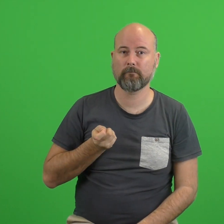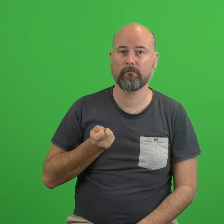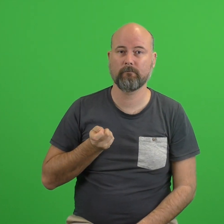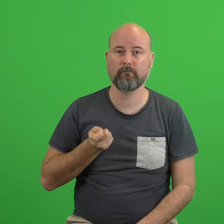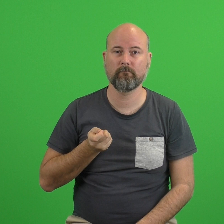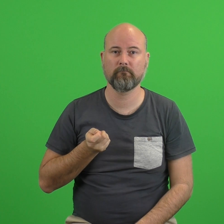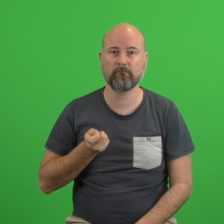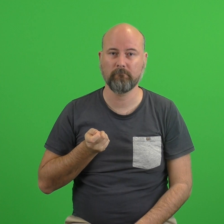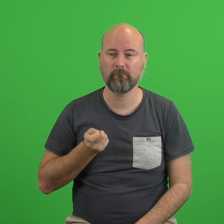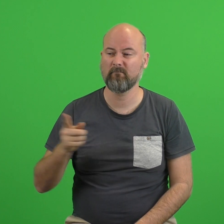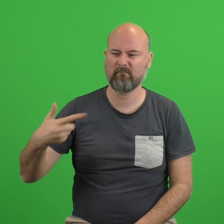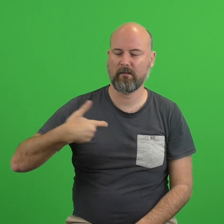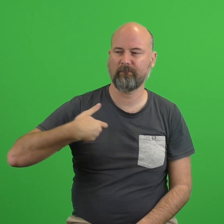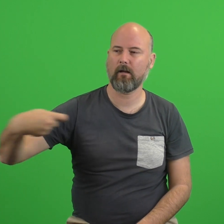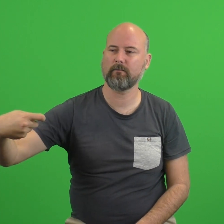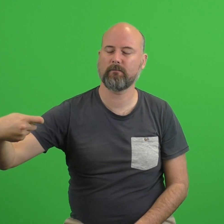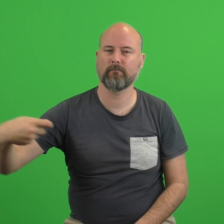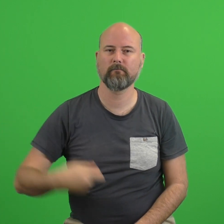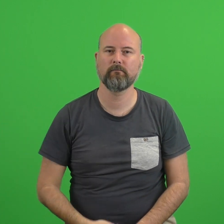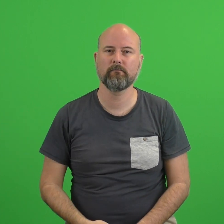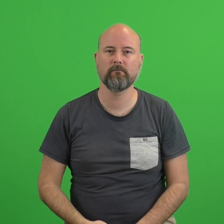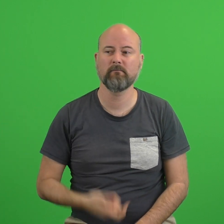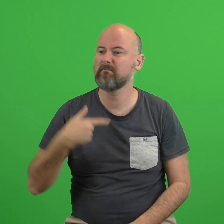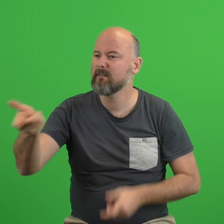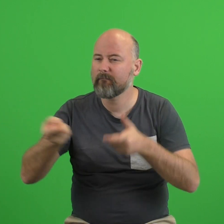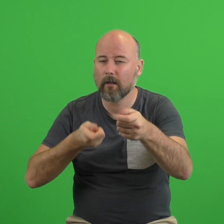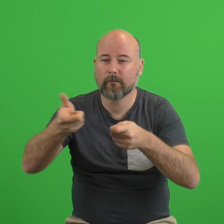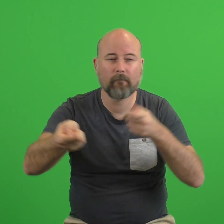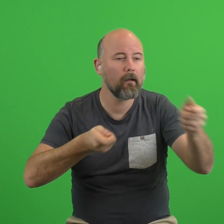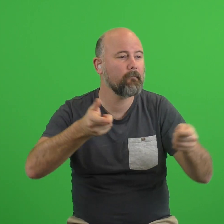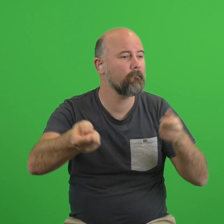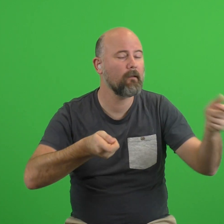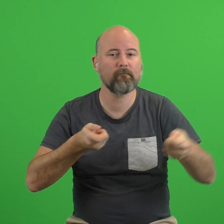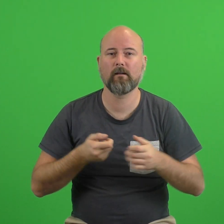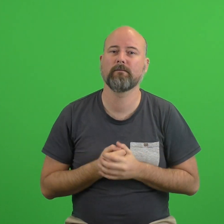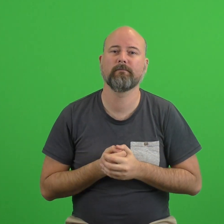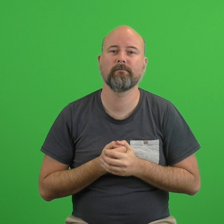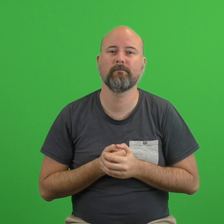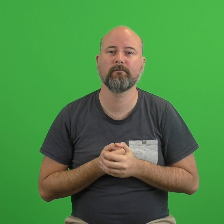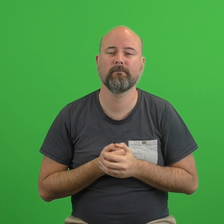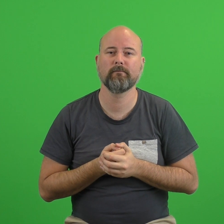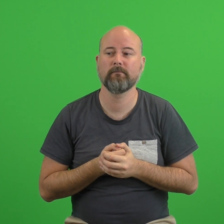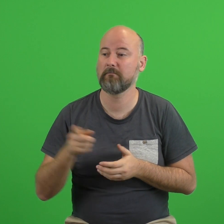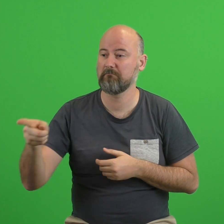The sign invite works similarly. I may be invited somewhere. I might invite a lot of people to come